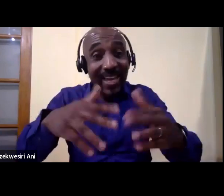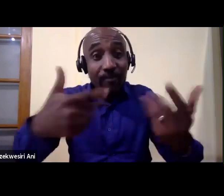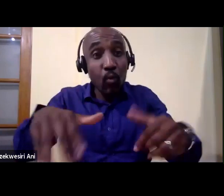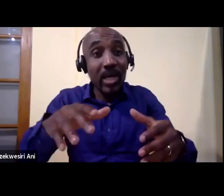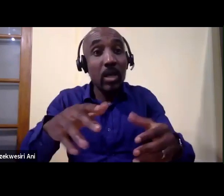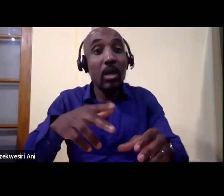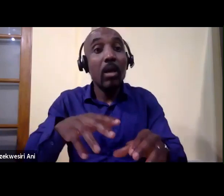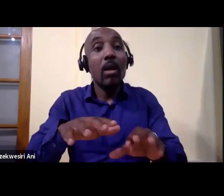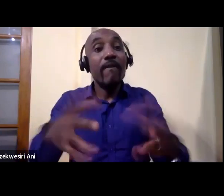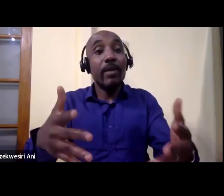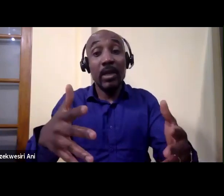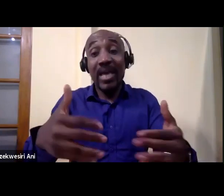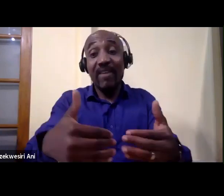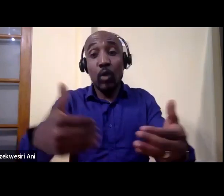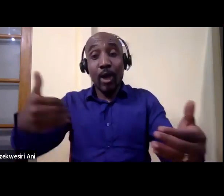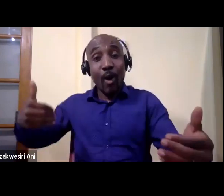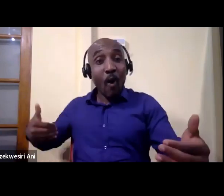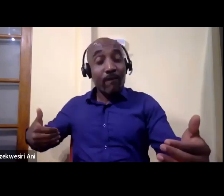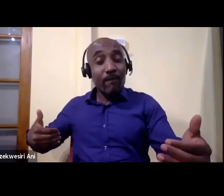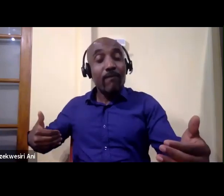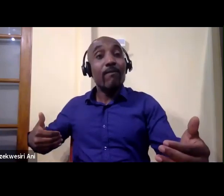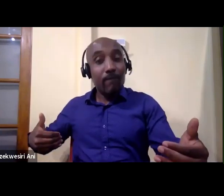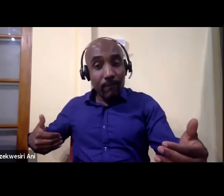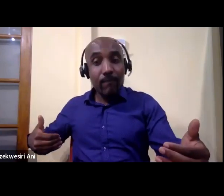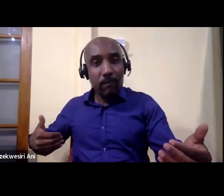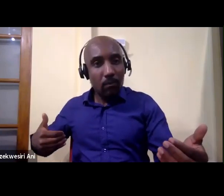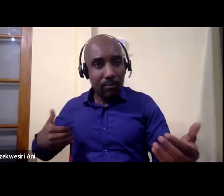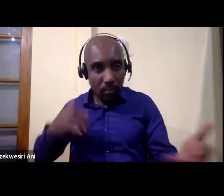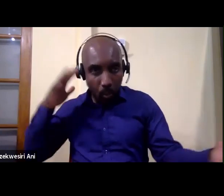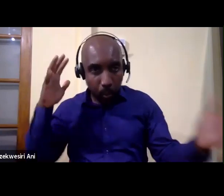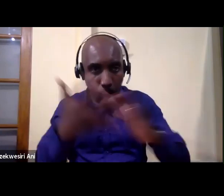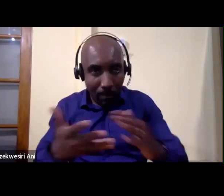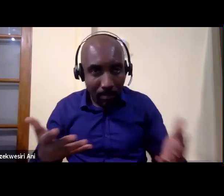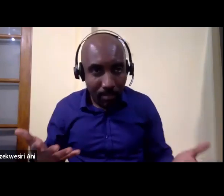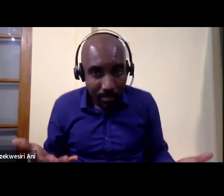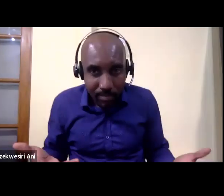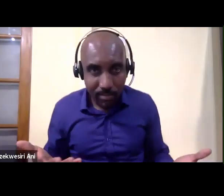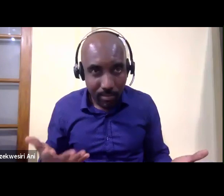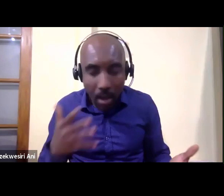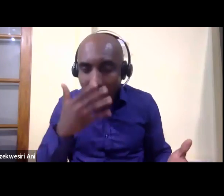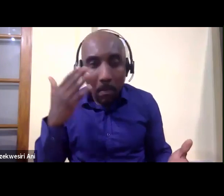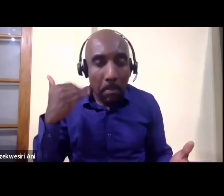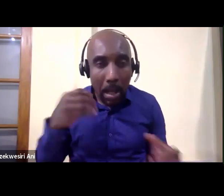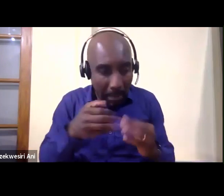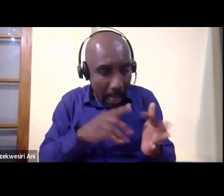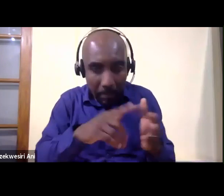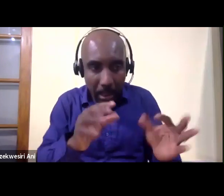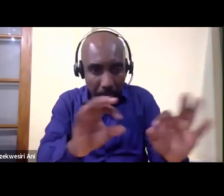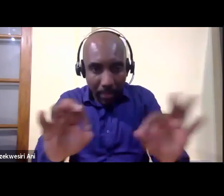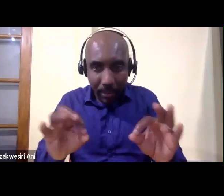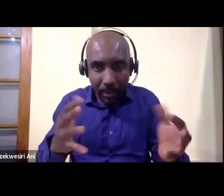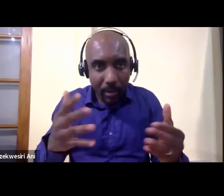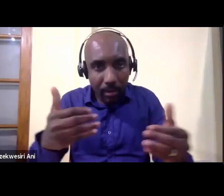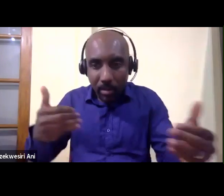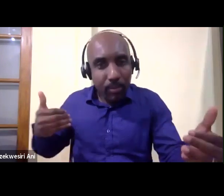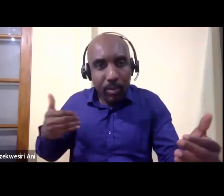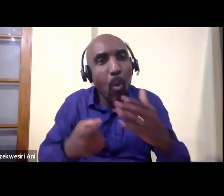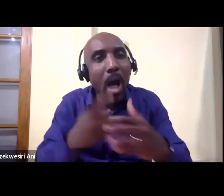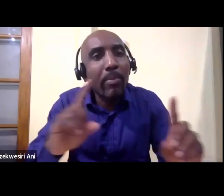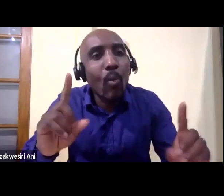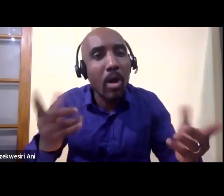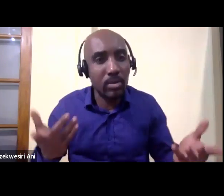as carers or helping in the hospital is going to be funny if we're not found there. So something needs to be done seriously to sort